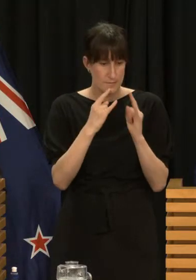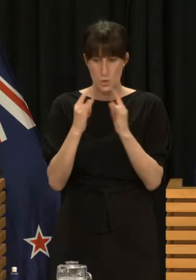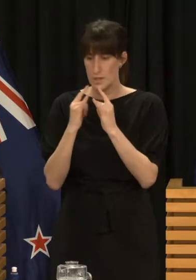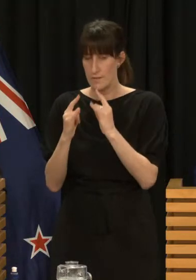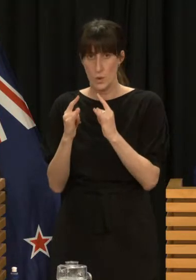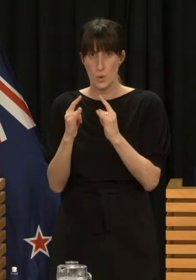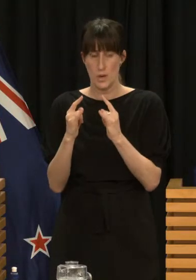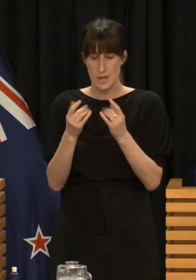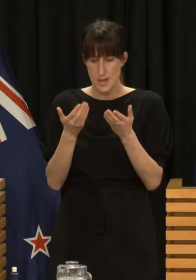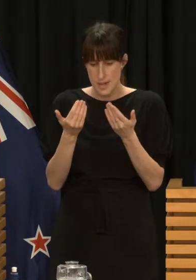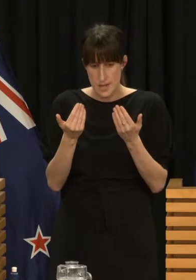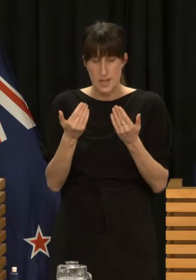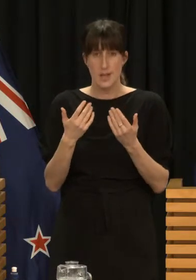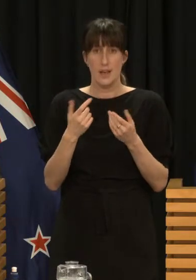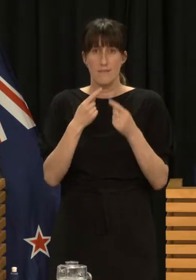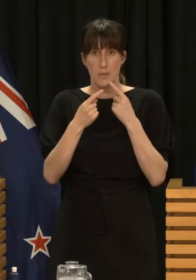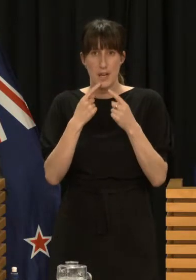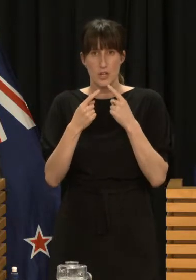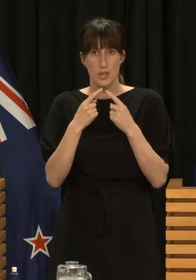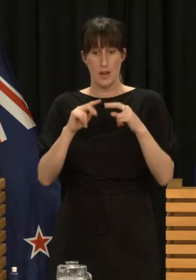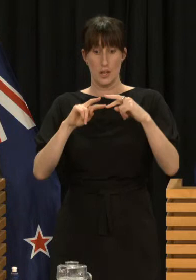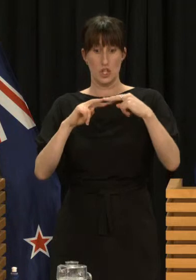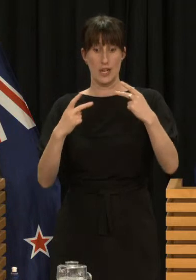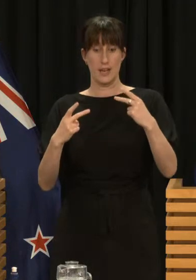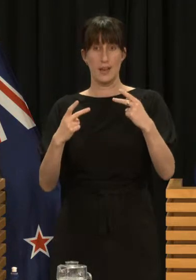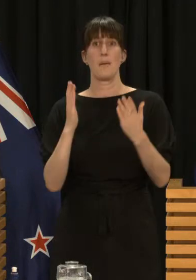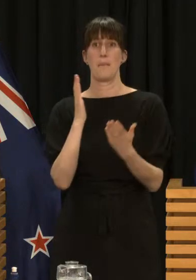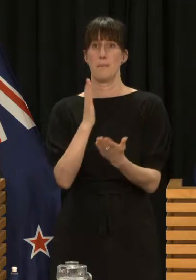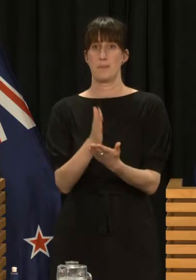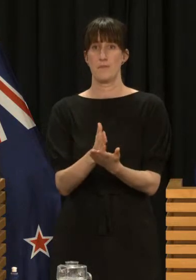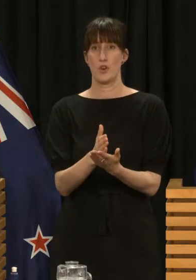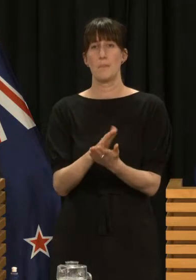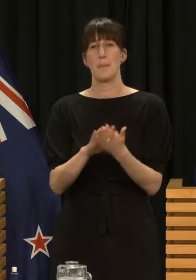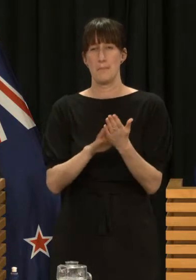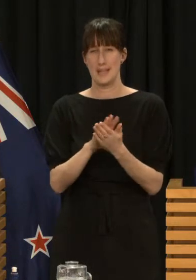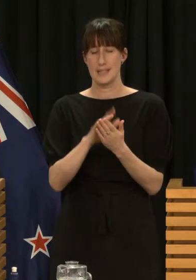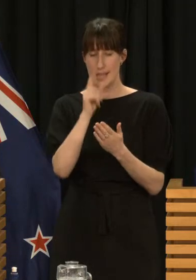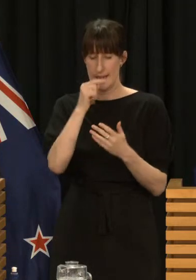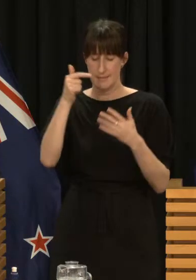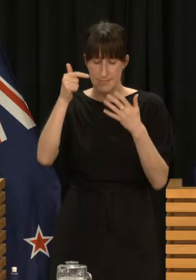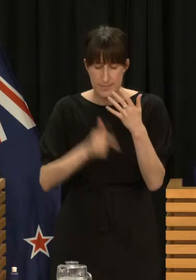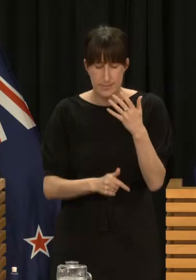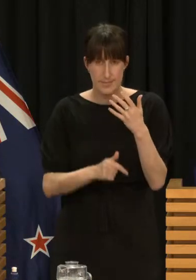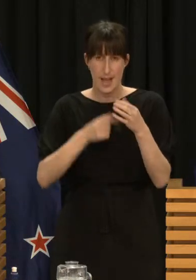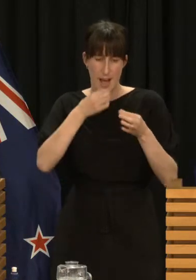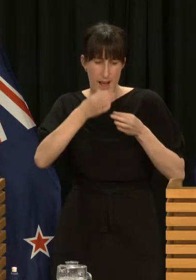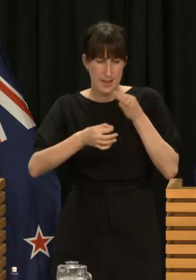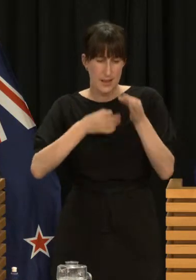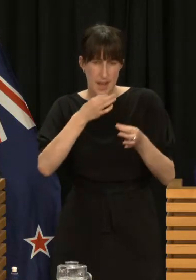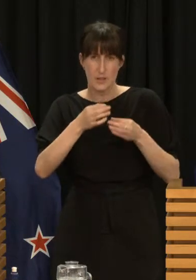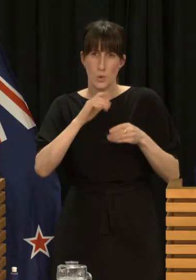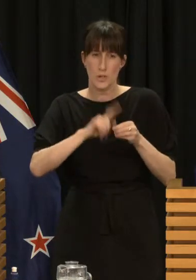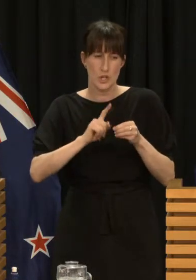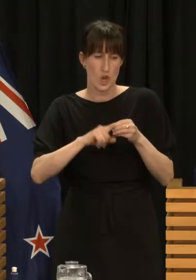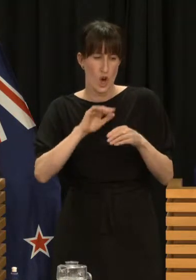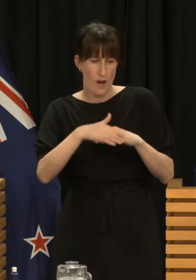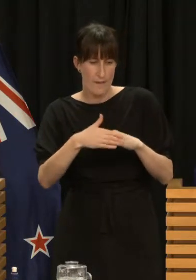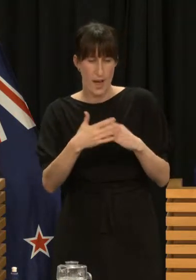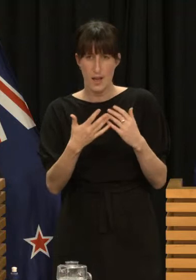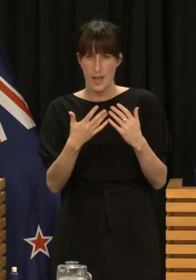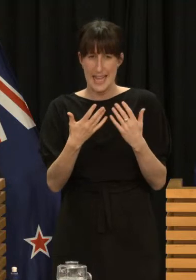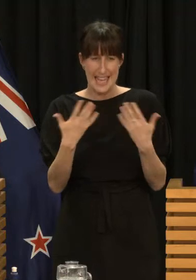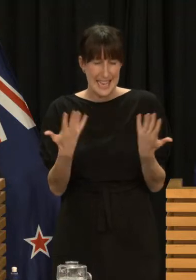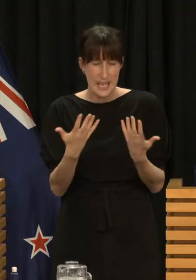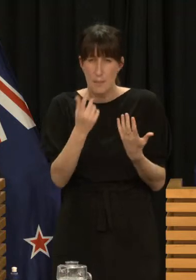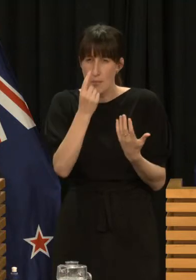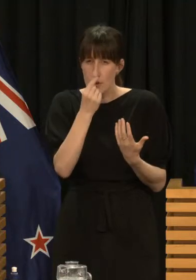genome sequence confirmation, we're able to then go into great detail around any possible interactions between them,